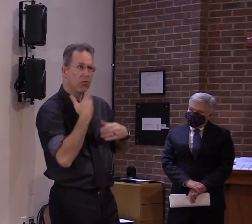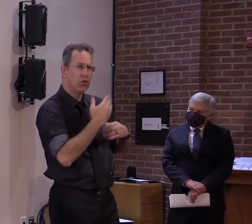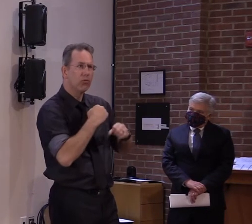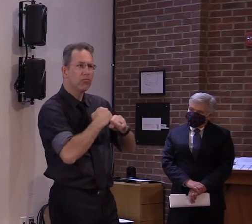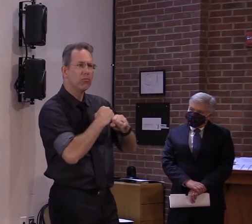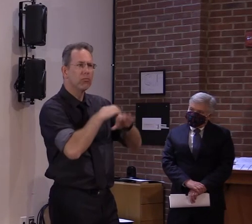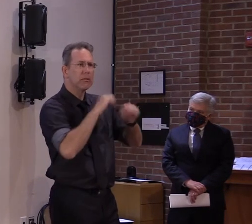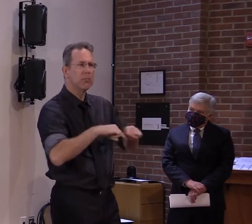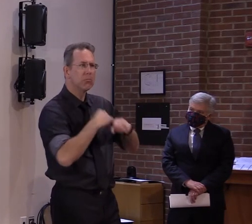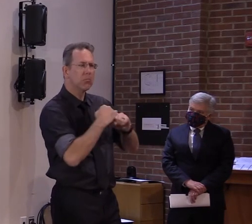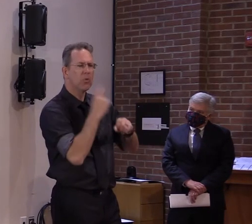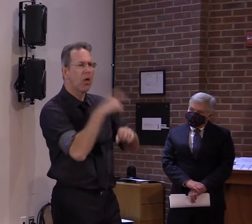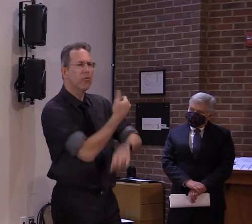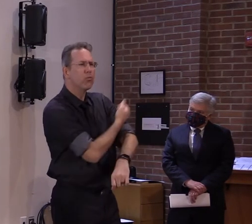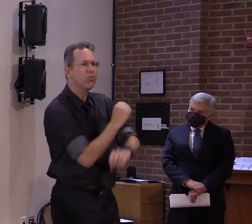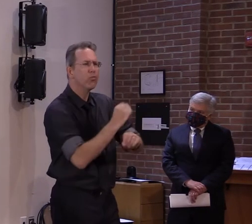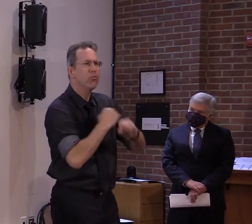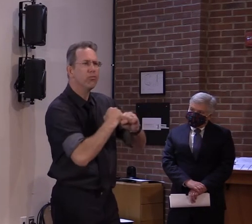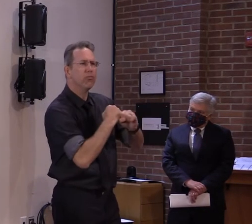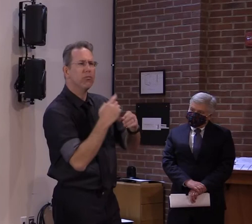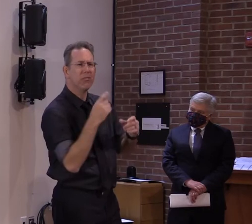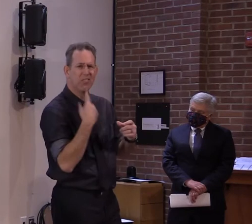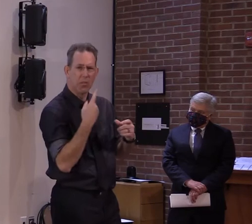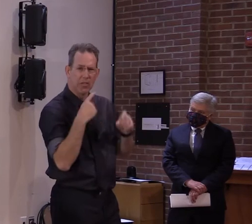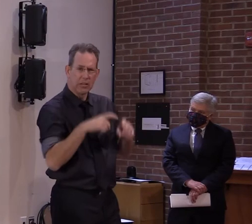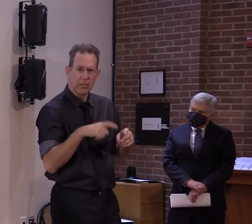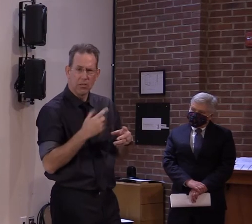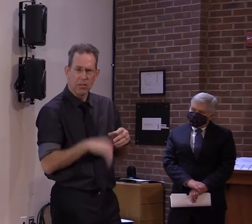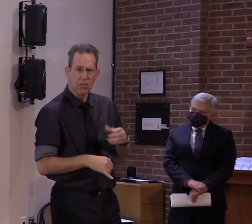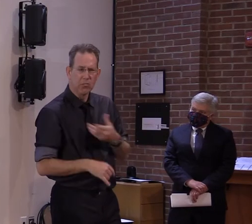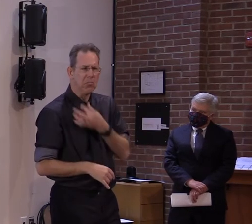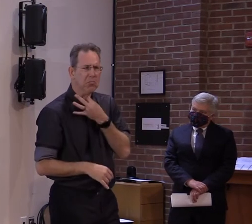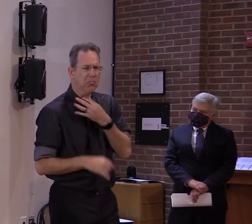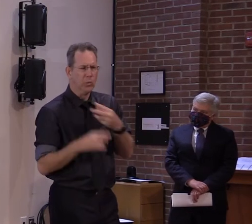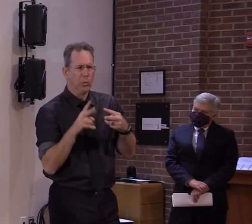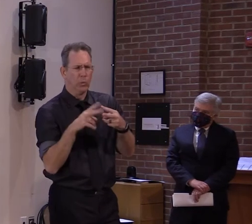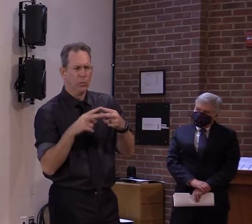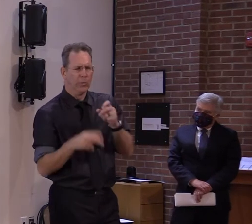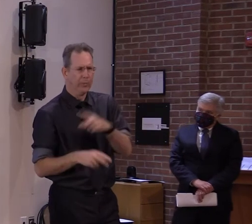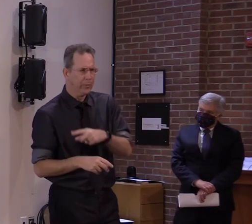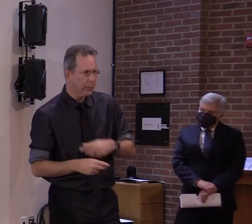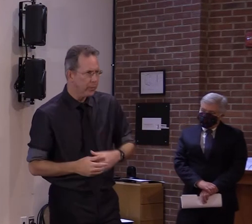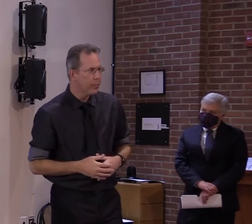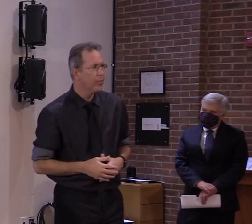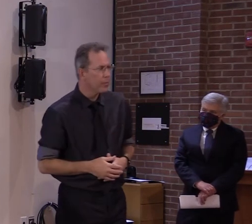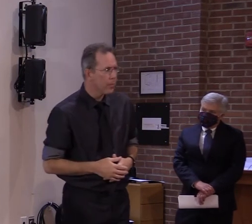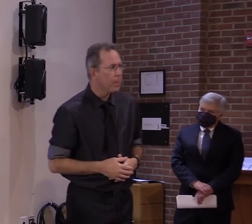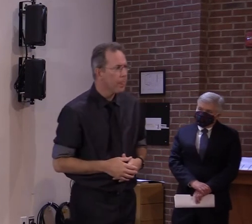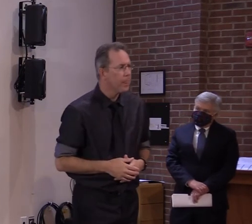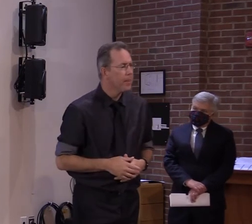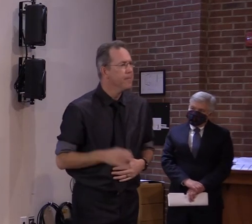you are correct that somewhere in the 5-10% range of people in the trial